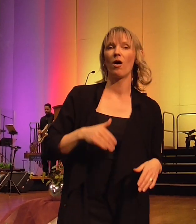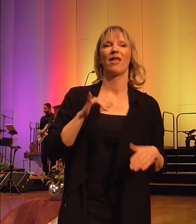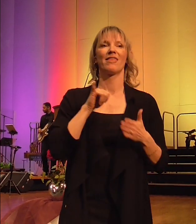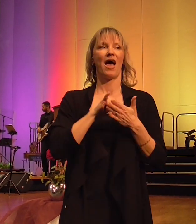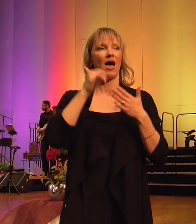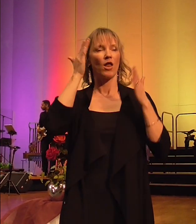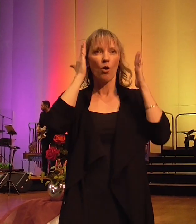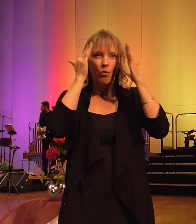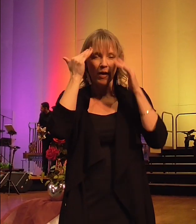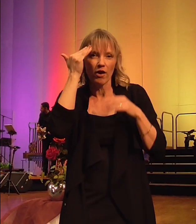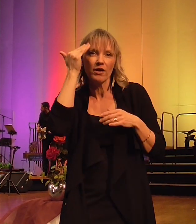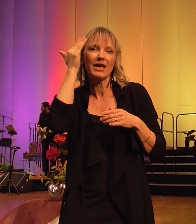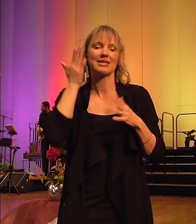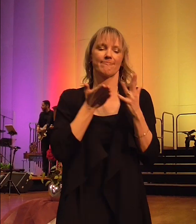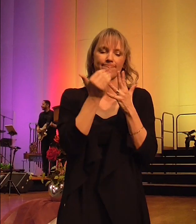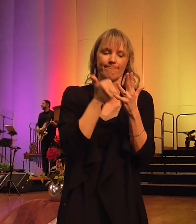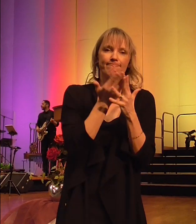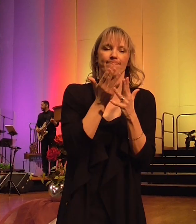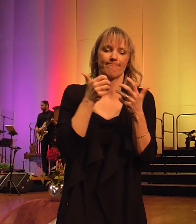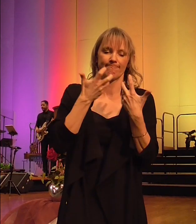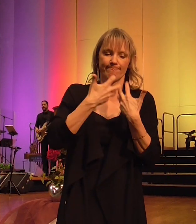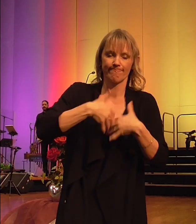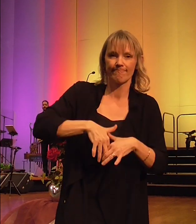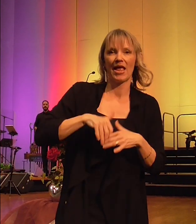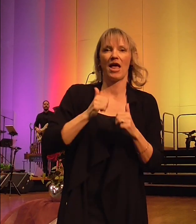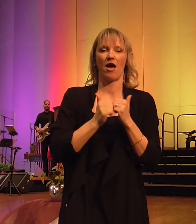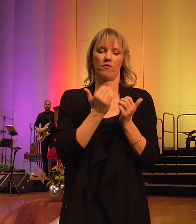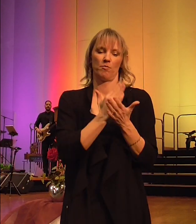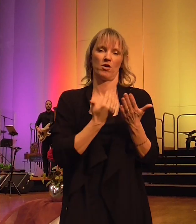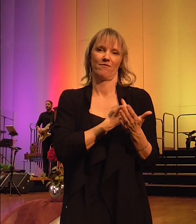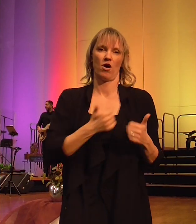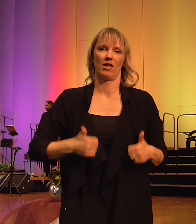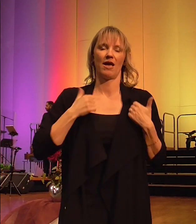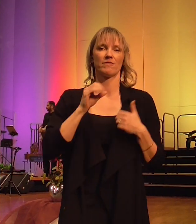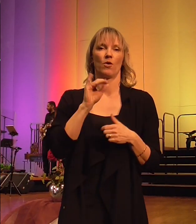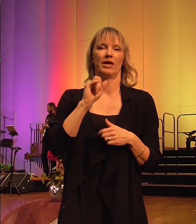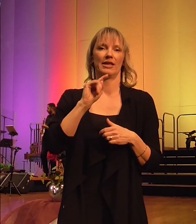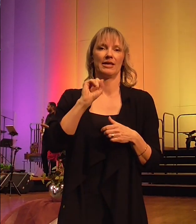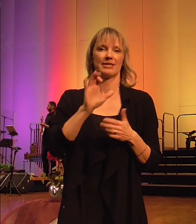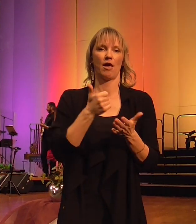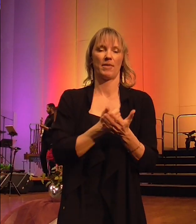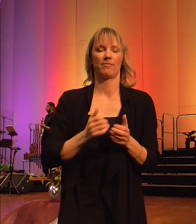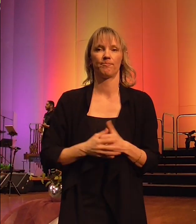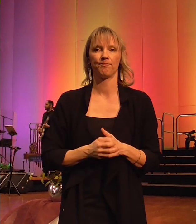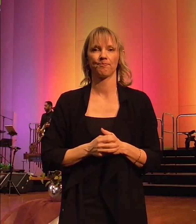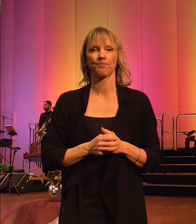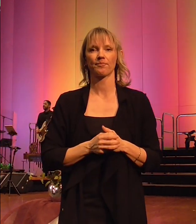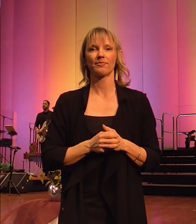awareness and weave it into every aspect of our lives. And so it is. Amen.